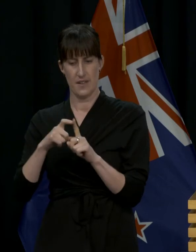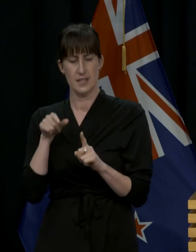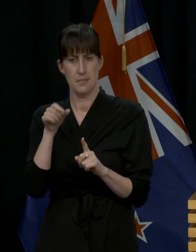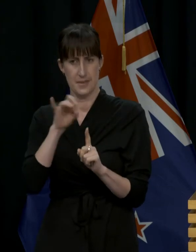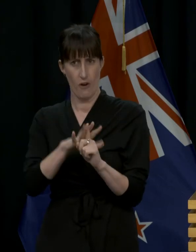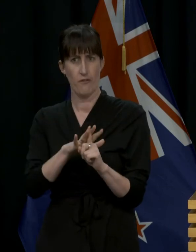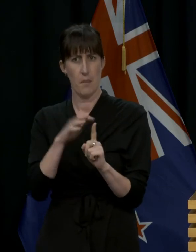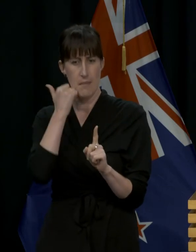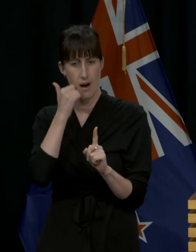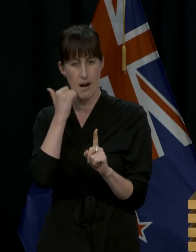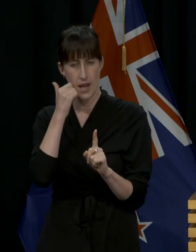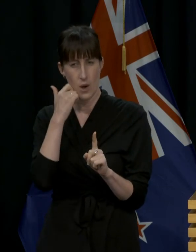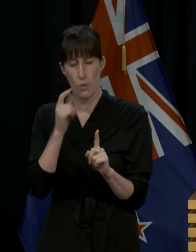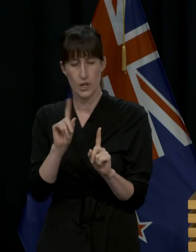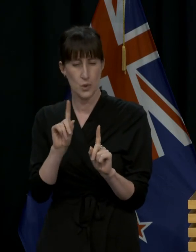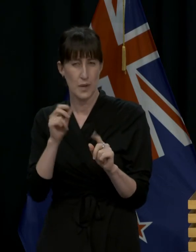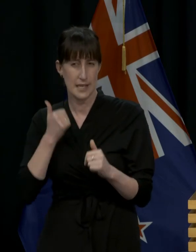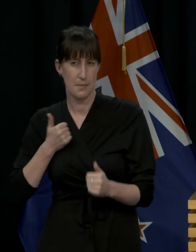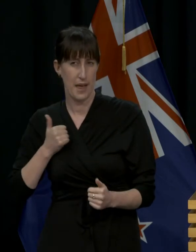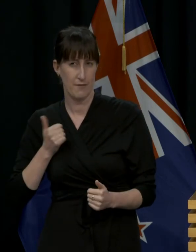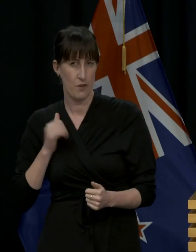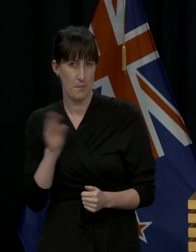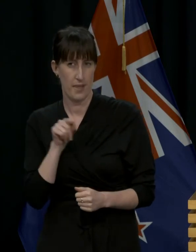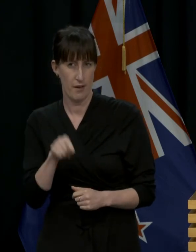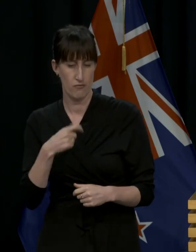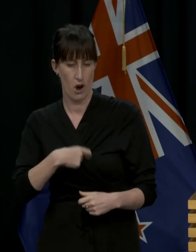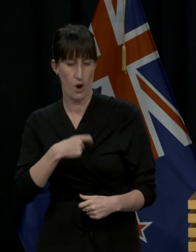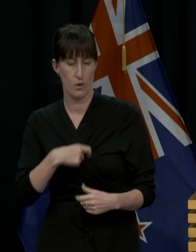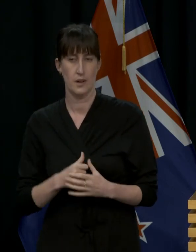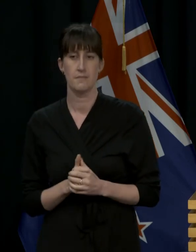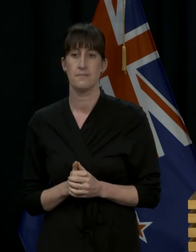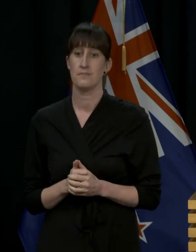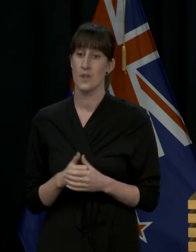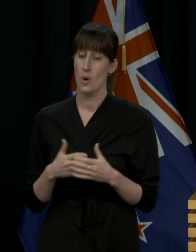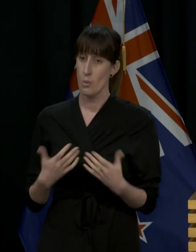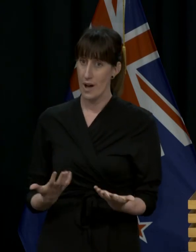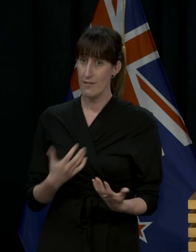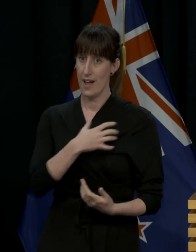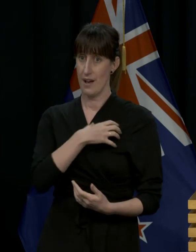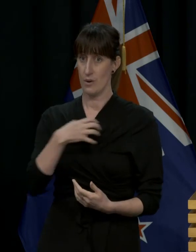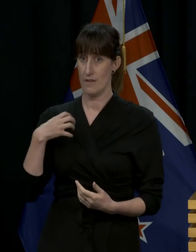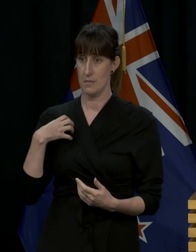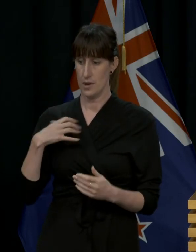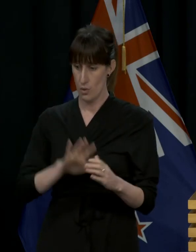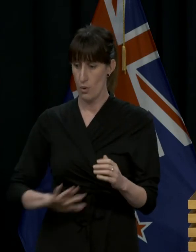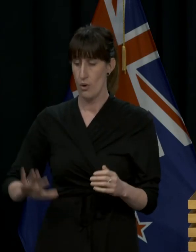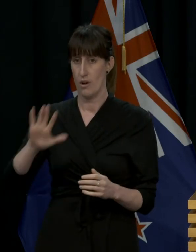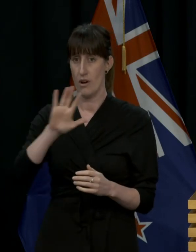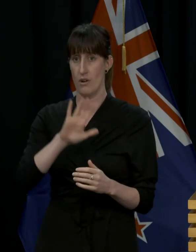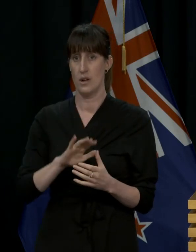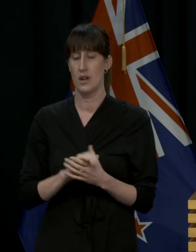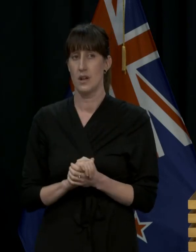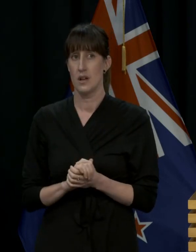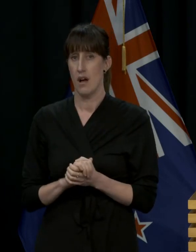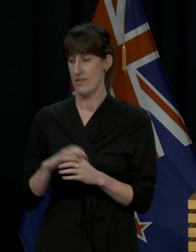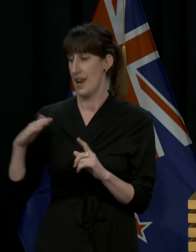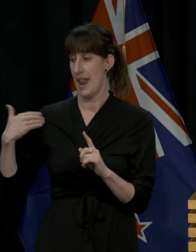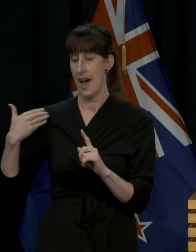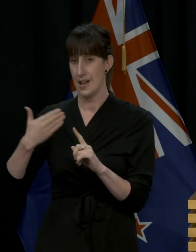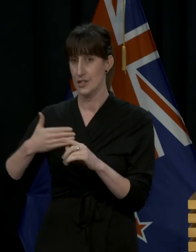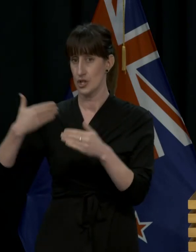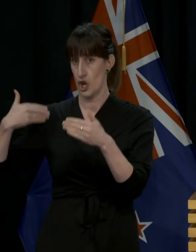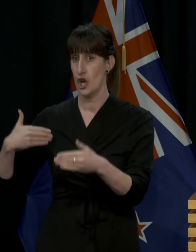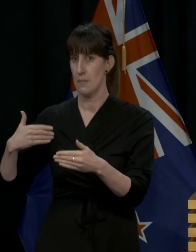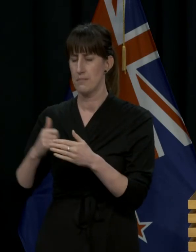for both of us, actually for our government as a whole, we had over the course of the last term been working very hard on a